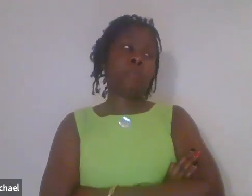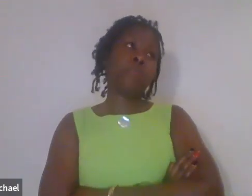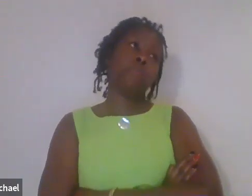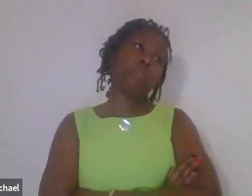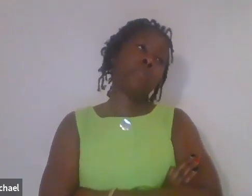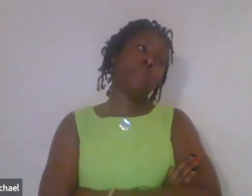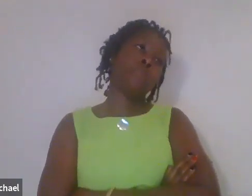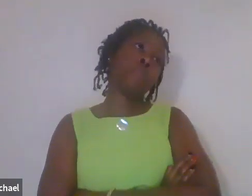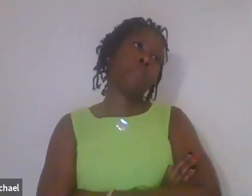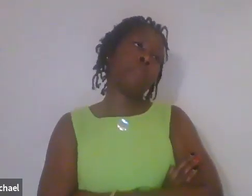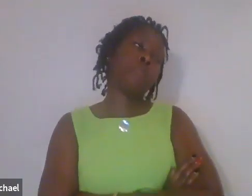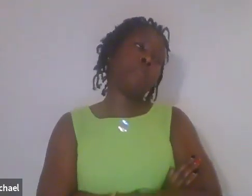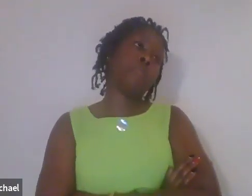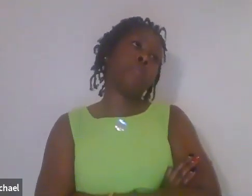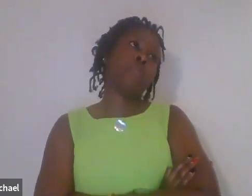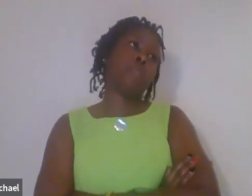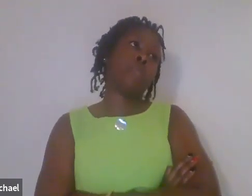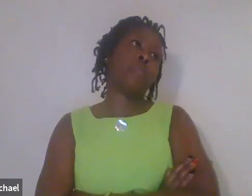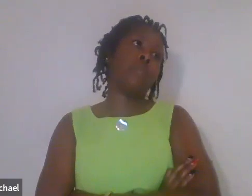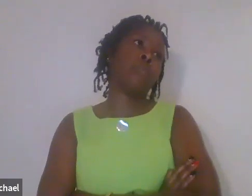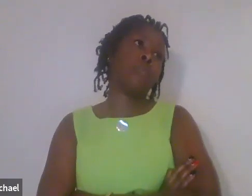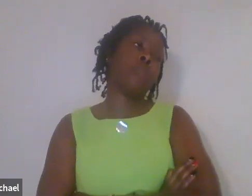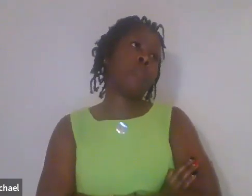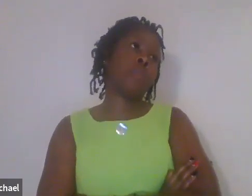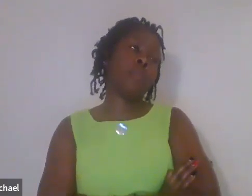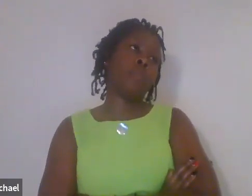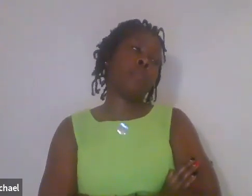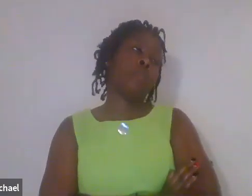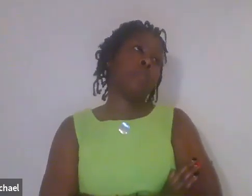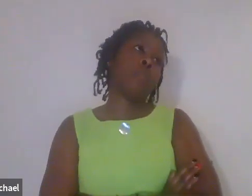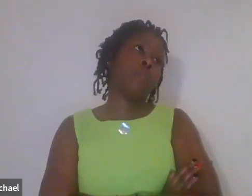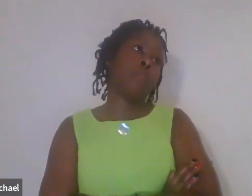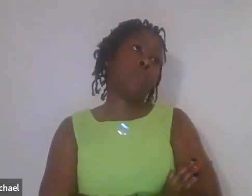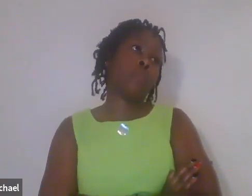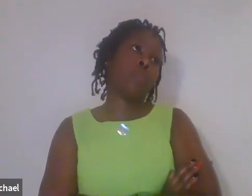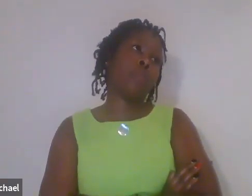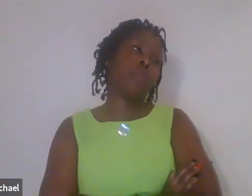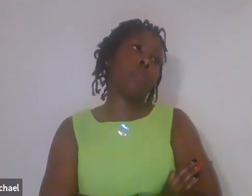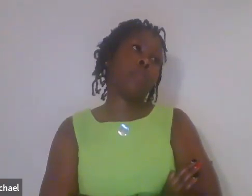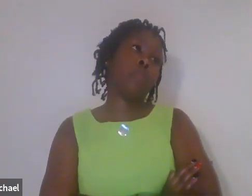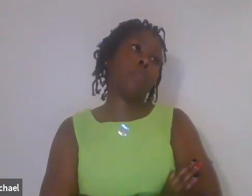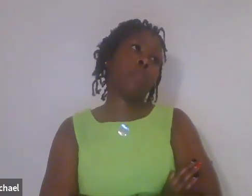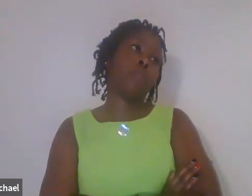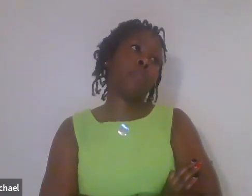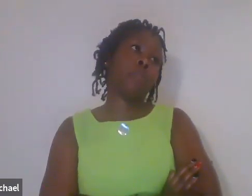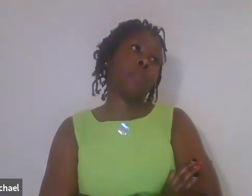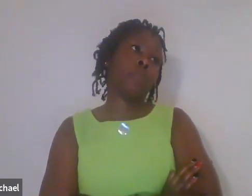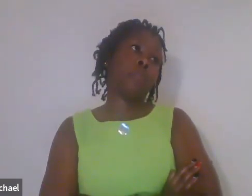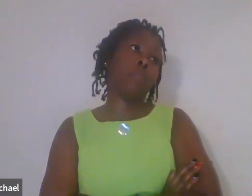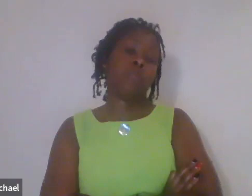key communication tips to communicate with a deaf person. So yes, don't say I won't speak to her because I don't know